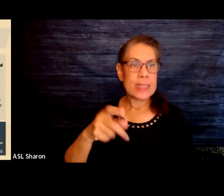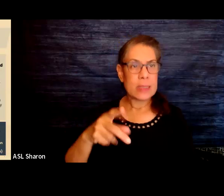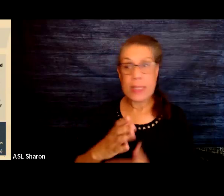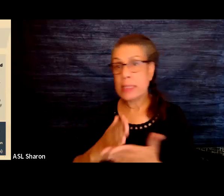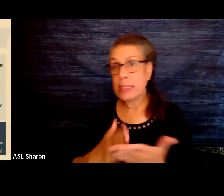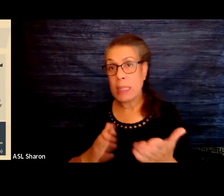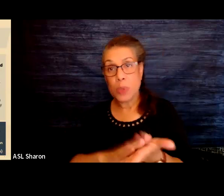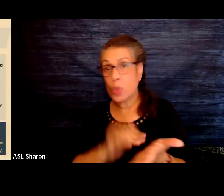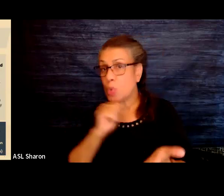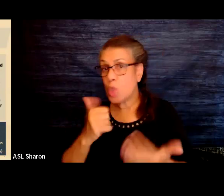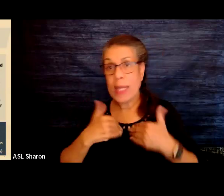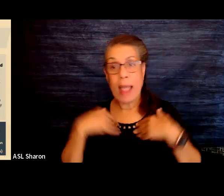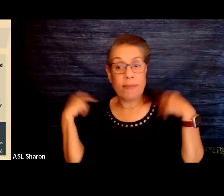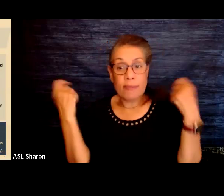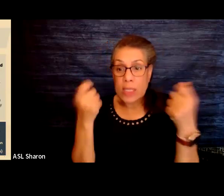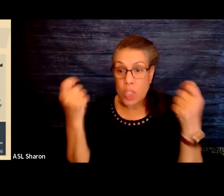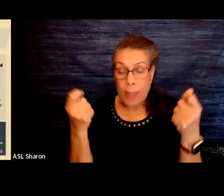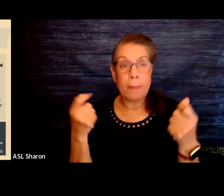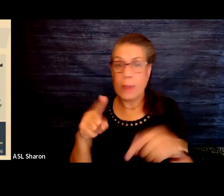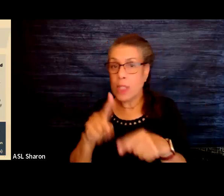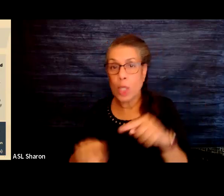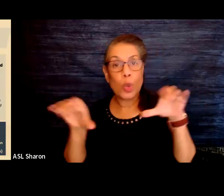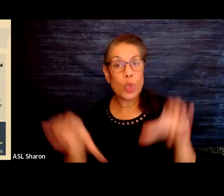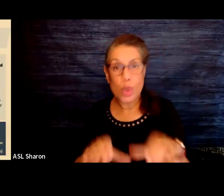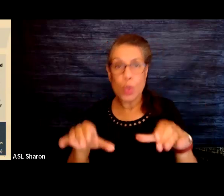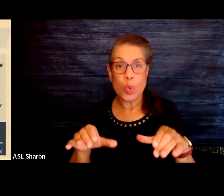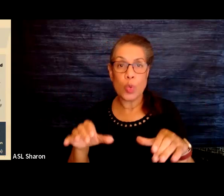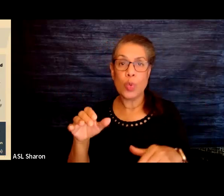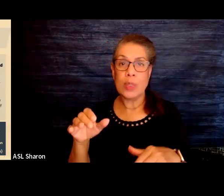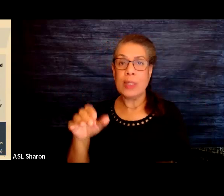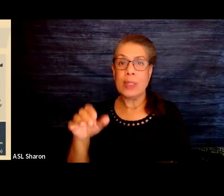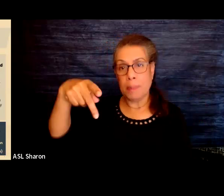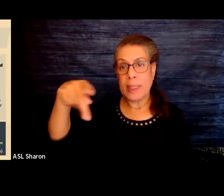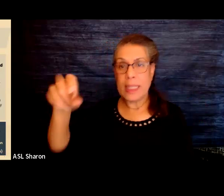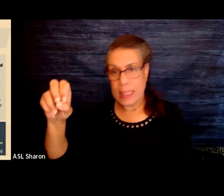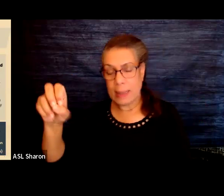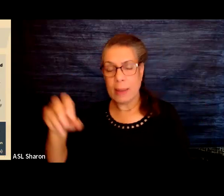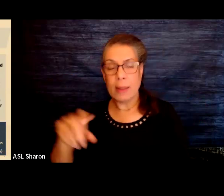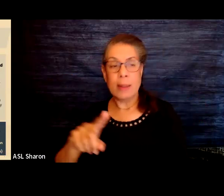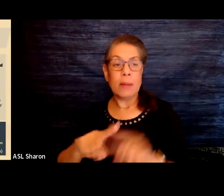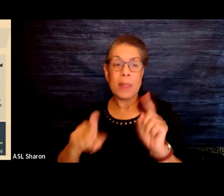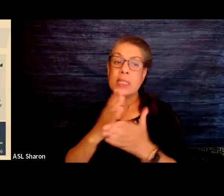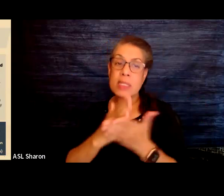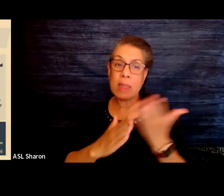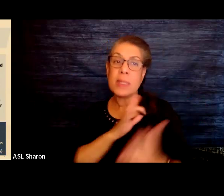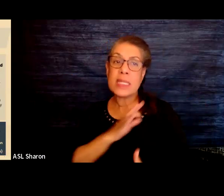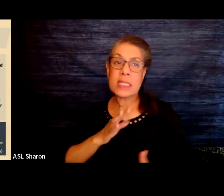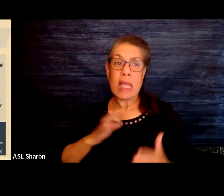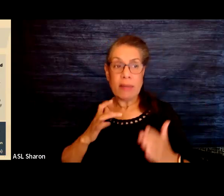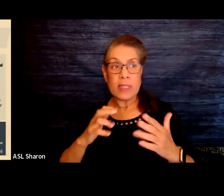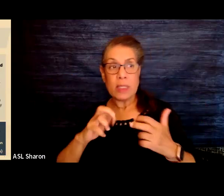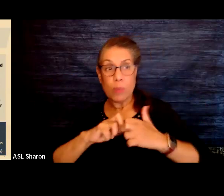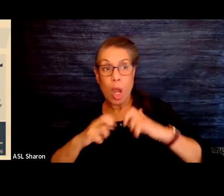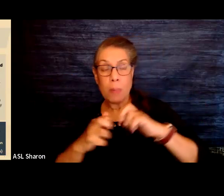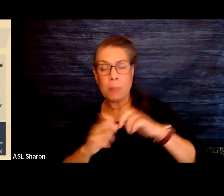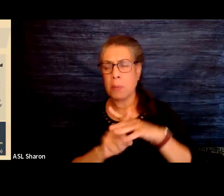or spaces to do any form of PE. But we did address some of the staffing issues that were in front of us through that process back in